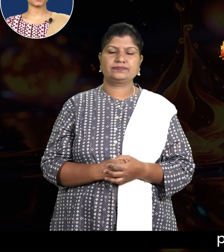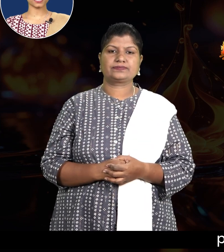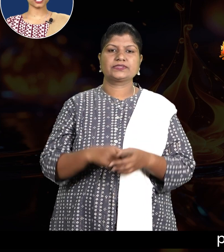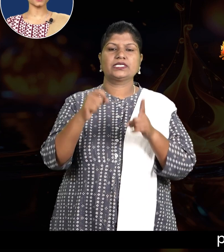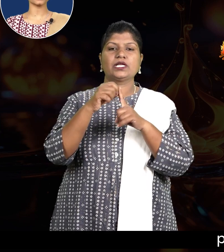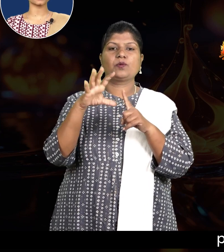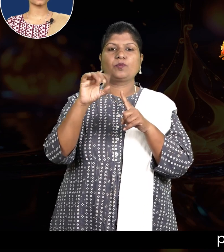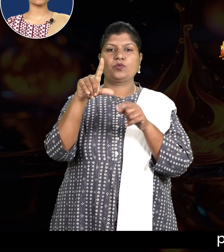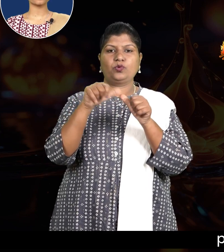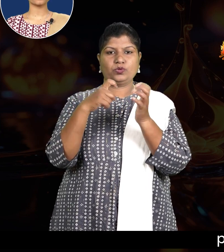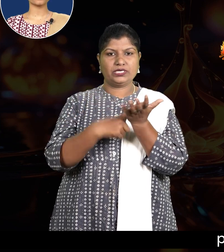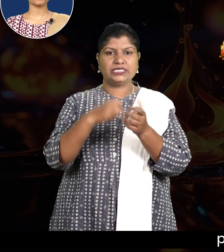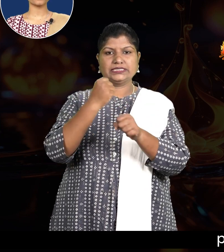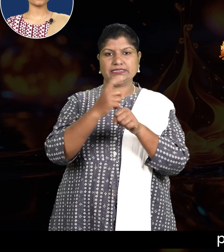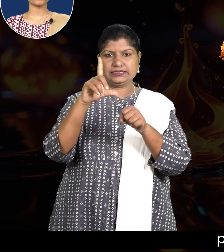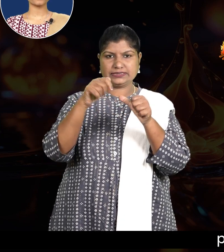polar glaciers,